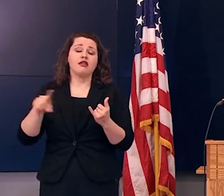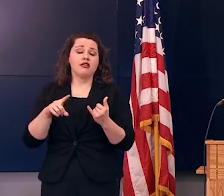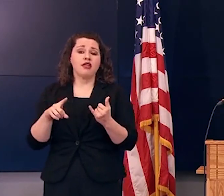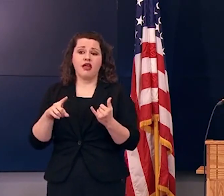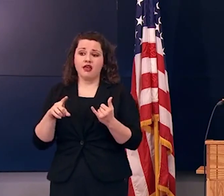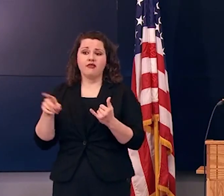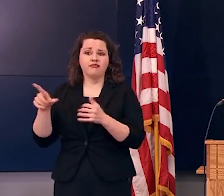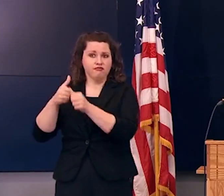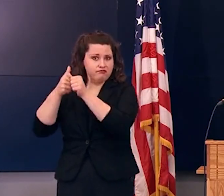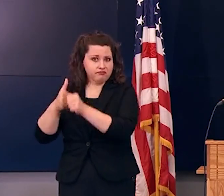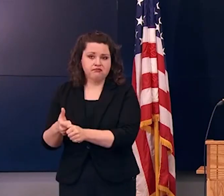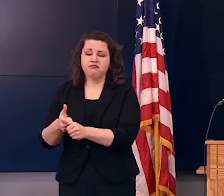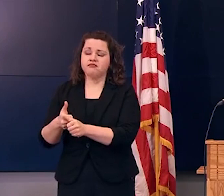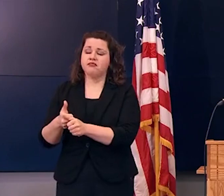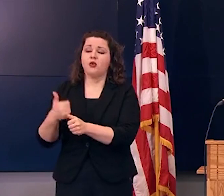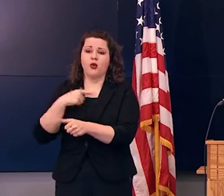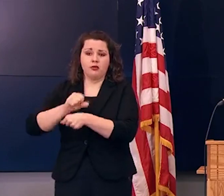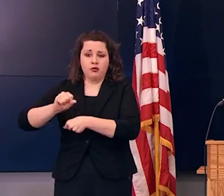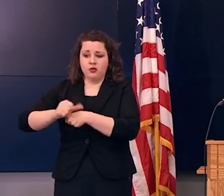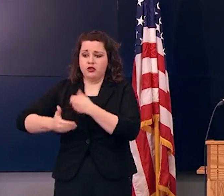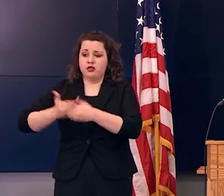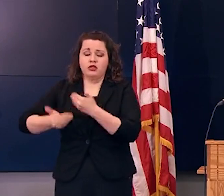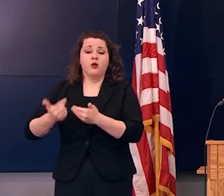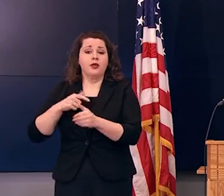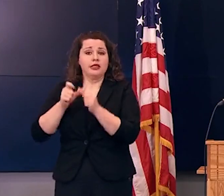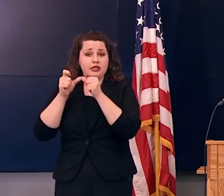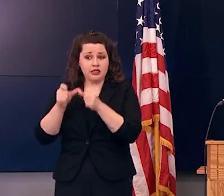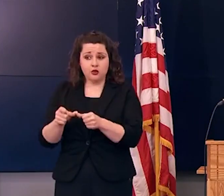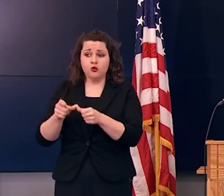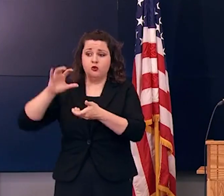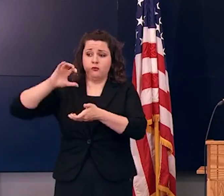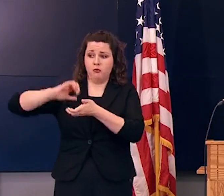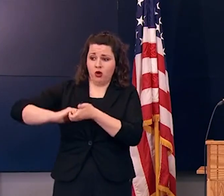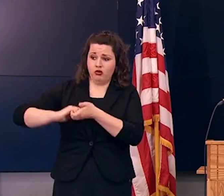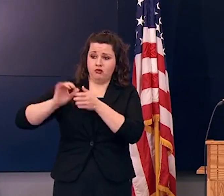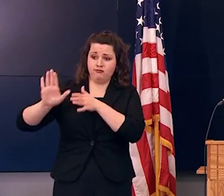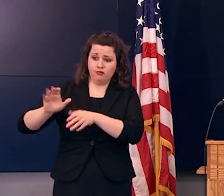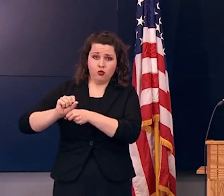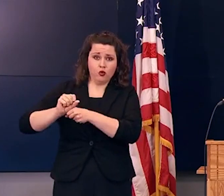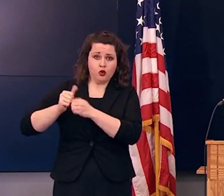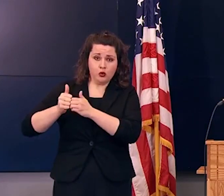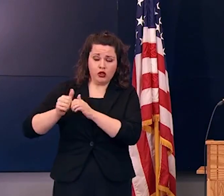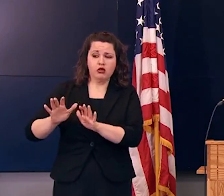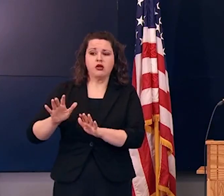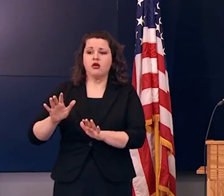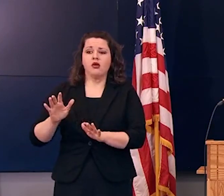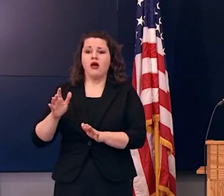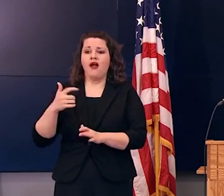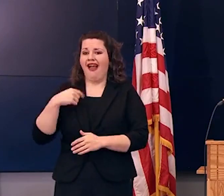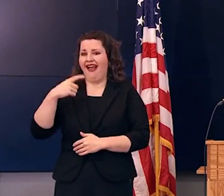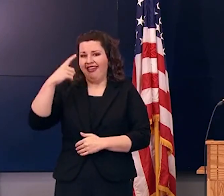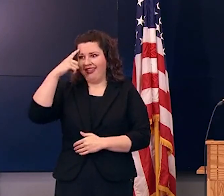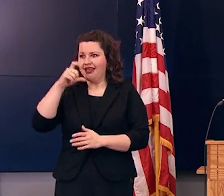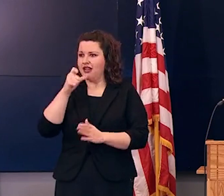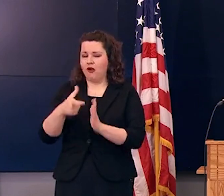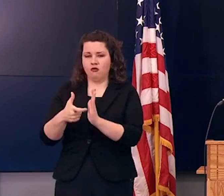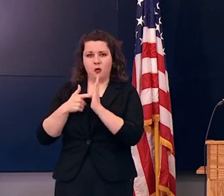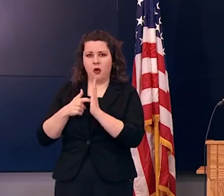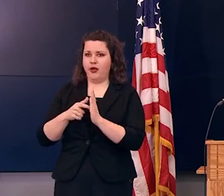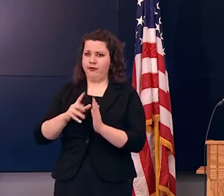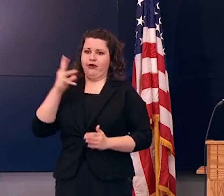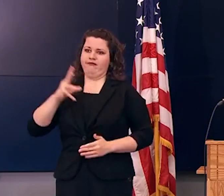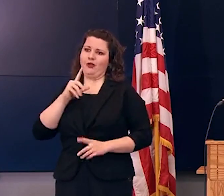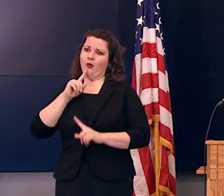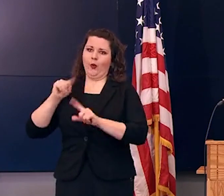been complying. We've been working. We continue to partner with them, and so I don't believe it's going to take an executive order at